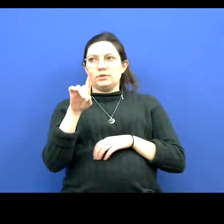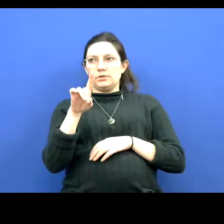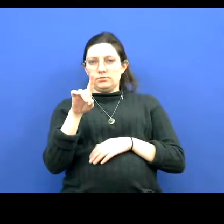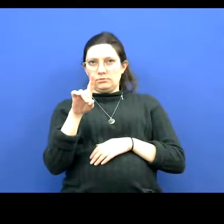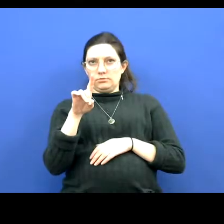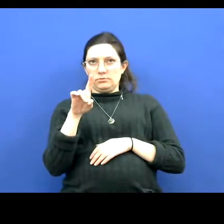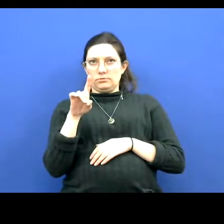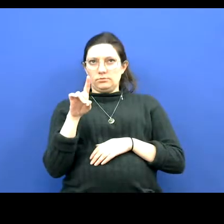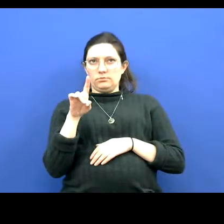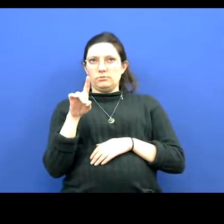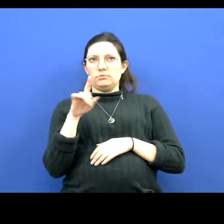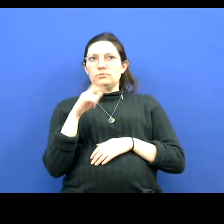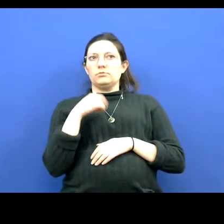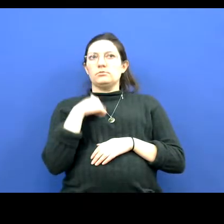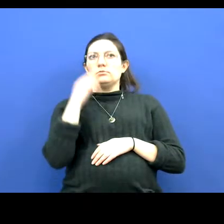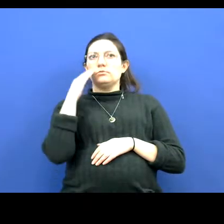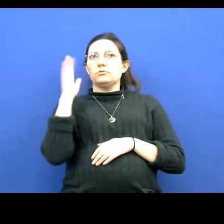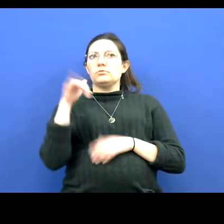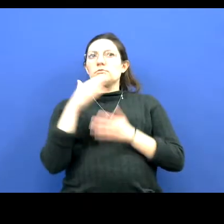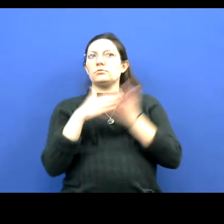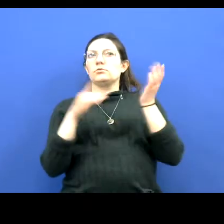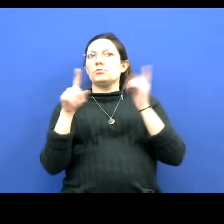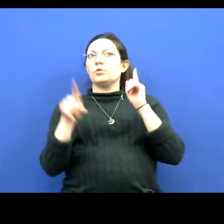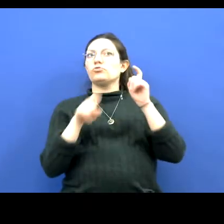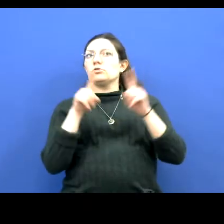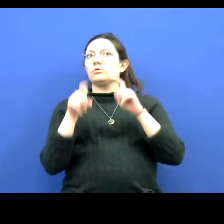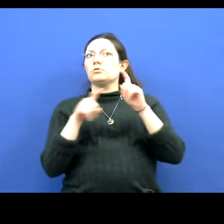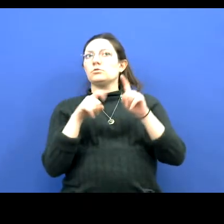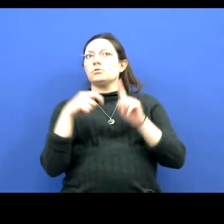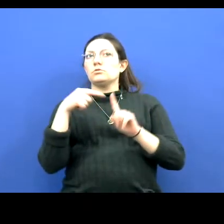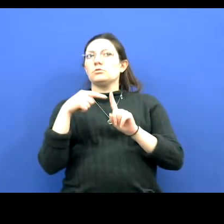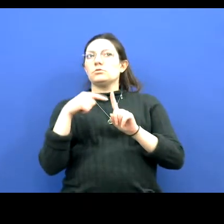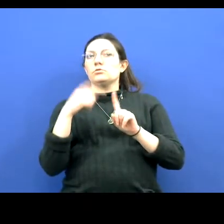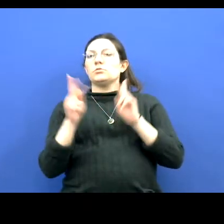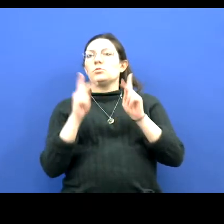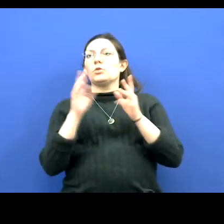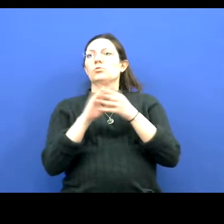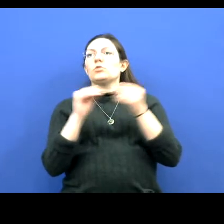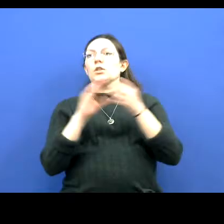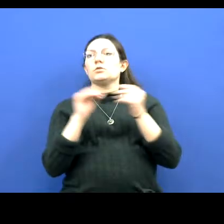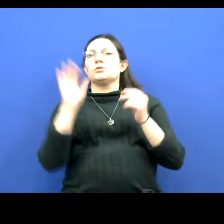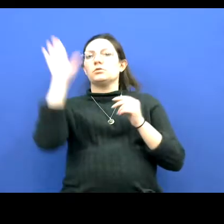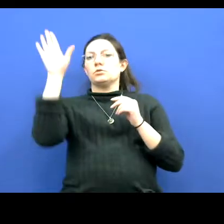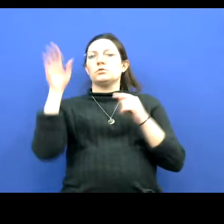were some questions. There were some questions raised at the